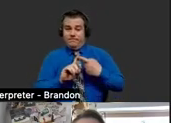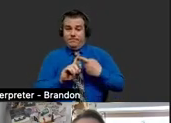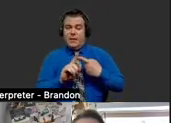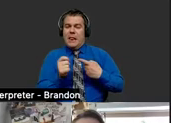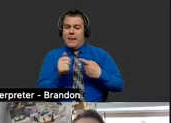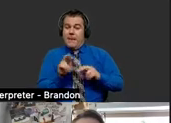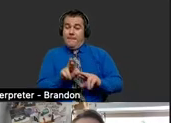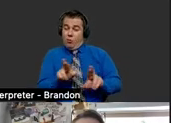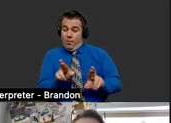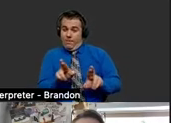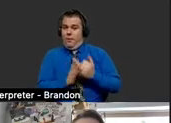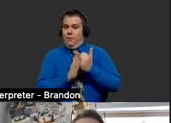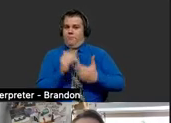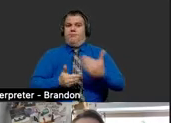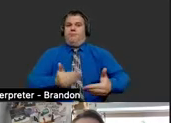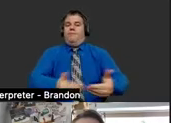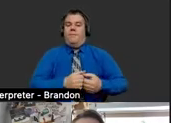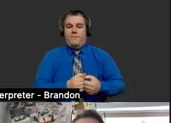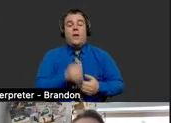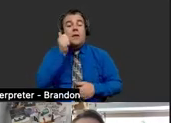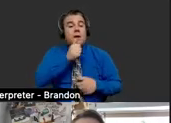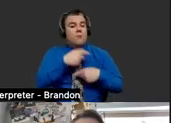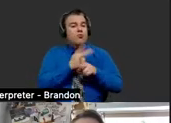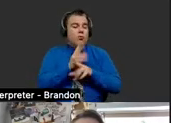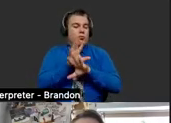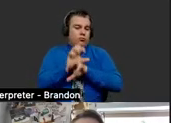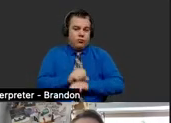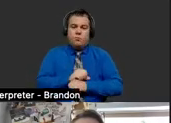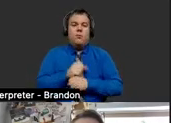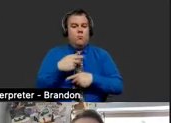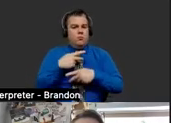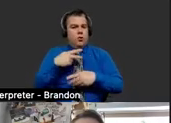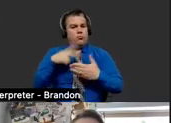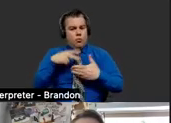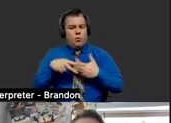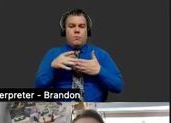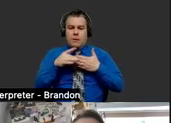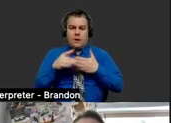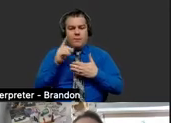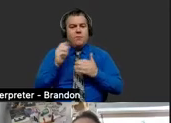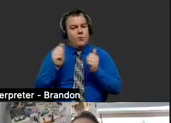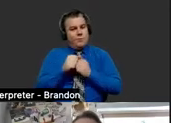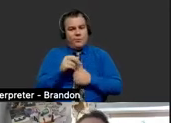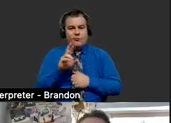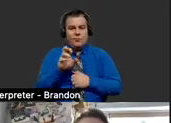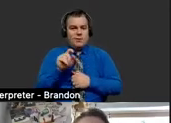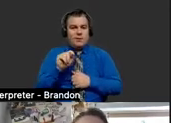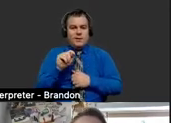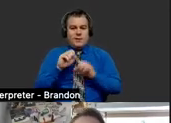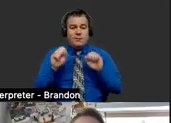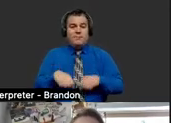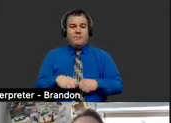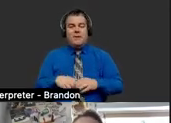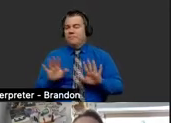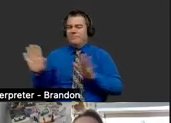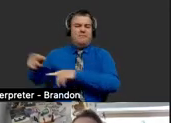long way. Follow the daily product routine found in the program guide that came with your reset system. So I'm not going to watch the